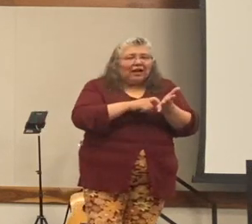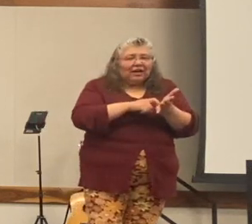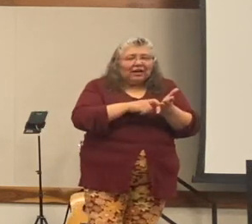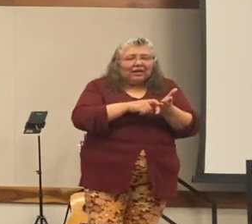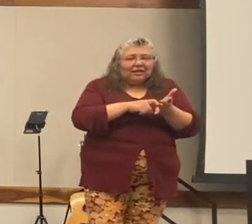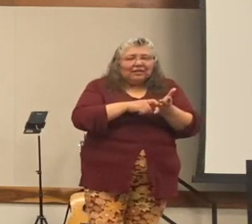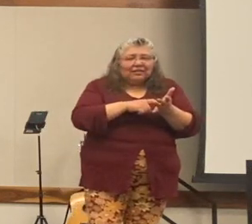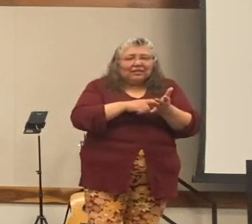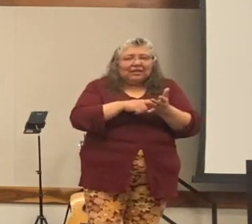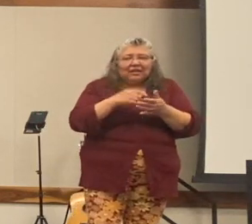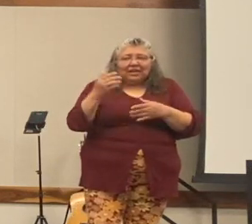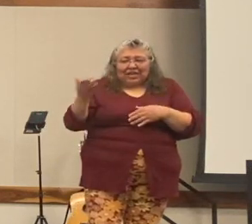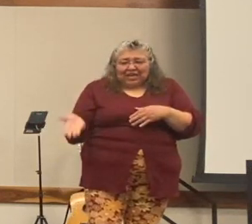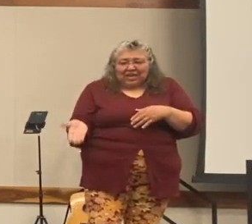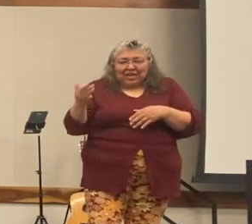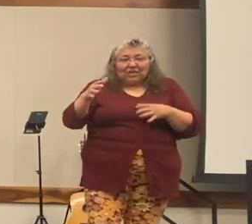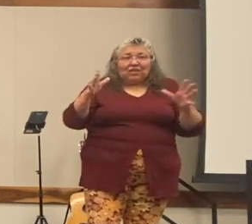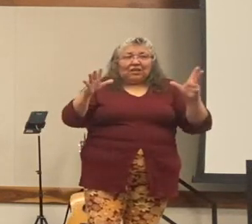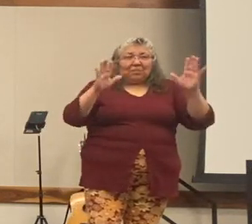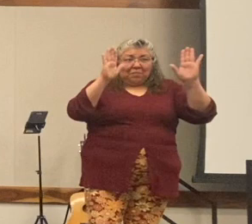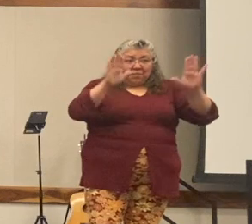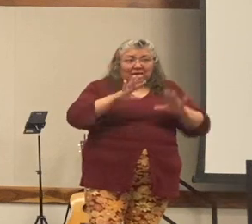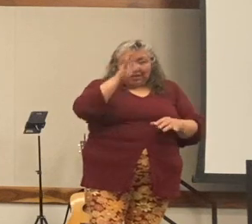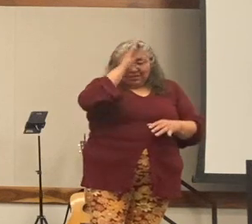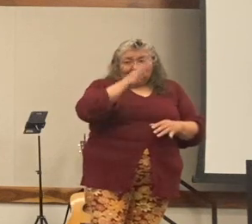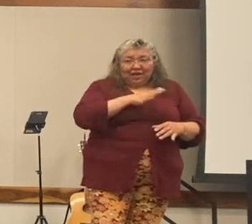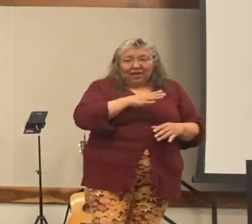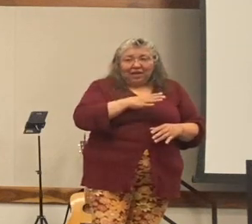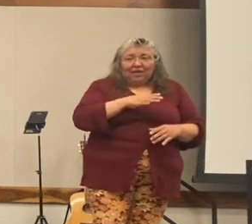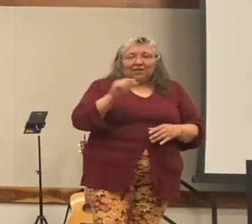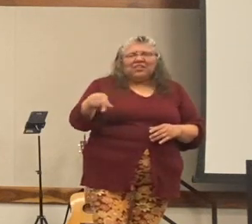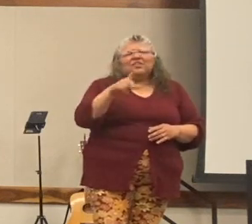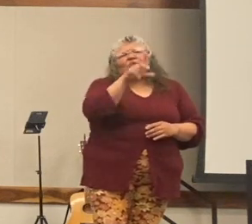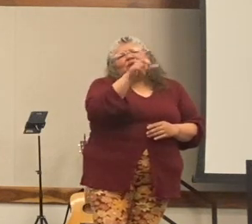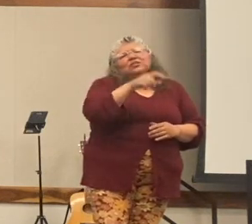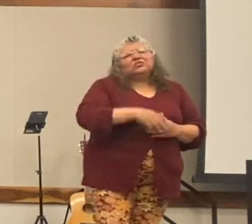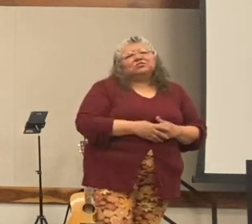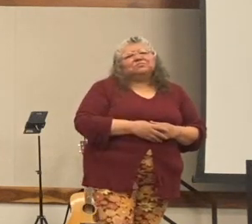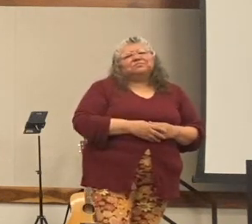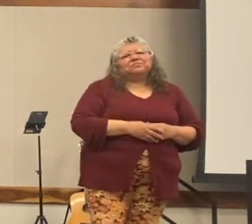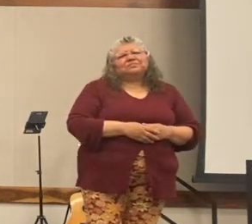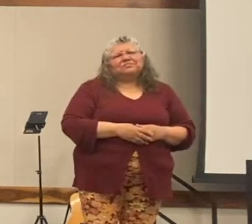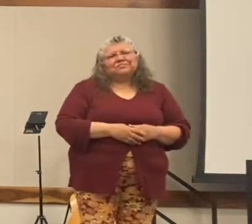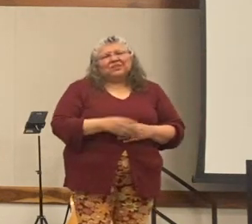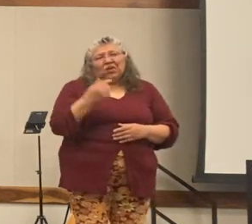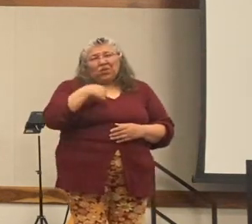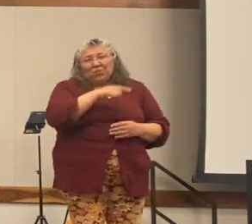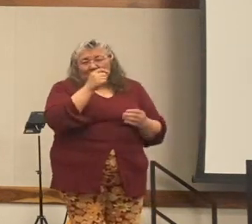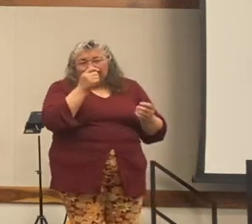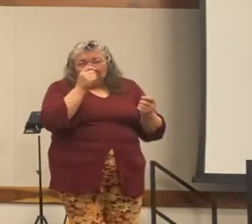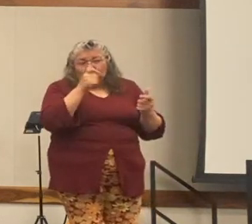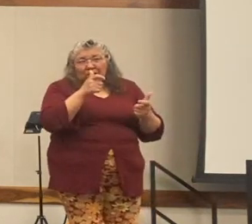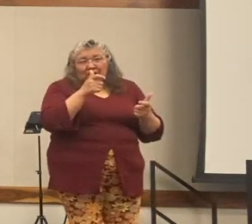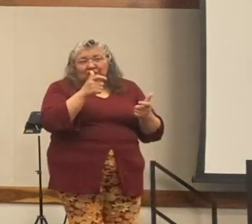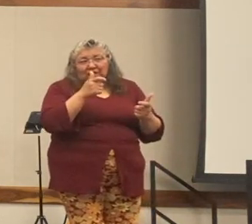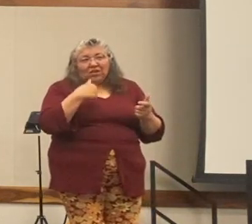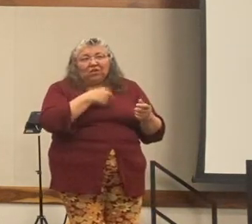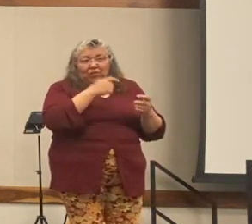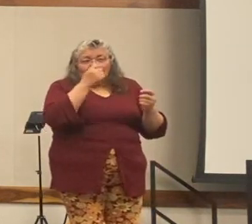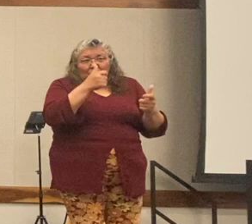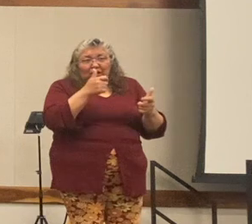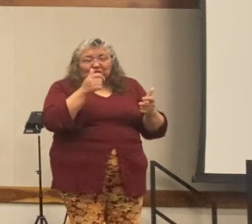a pretty amazing guy. And here's the question. Aren't we quick? Aren't we quick